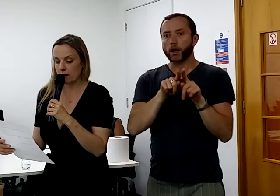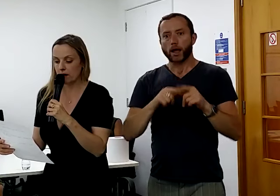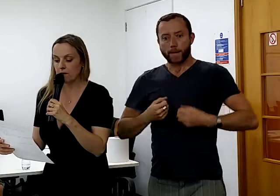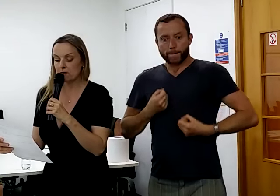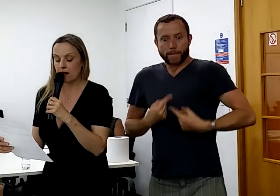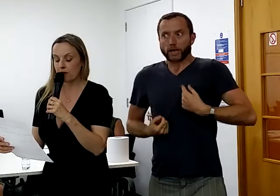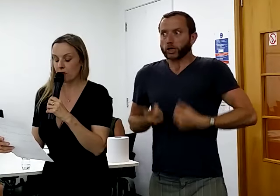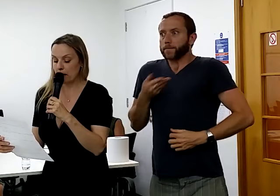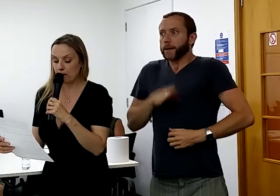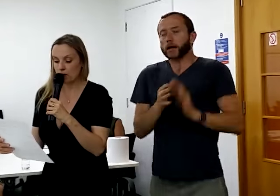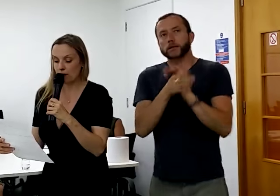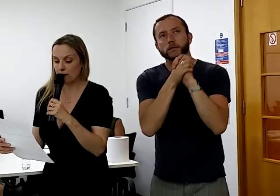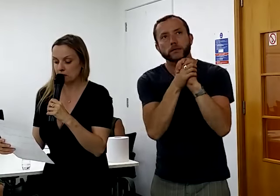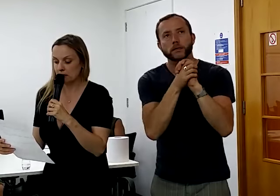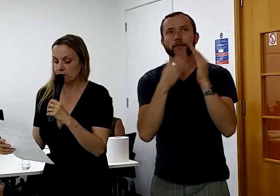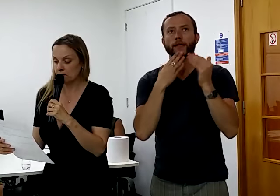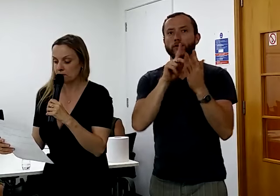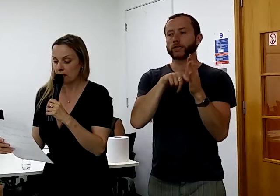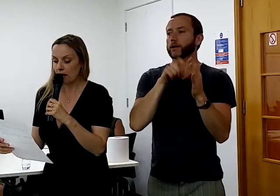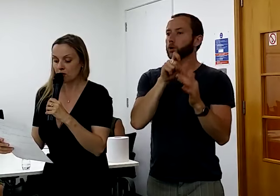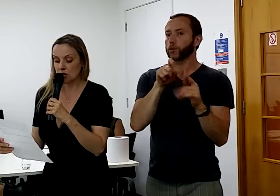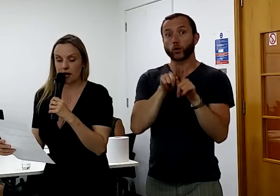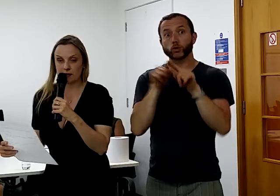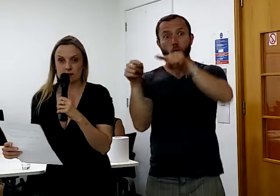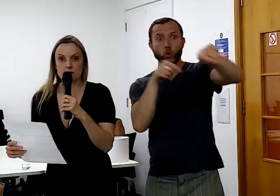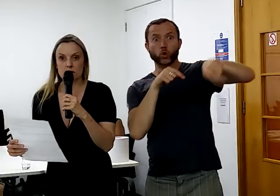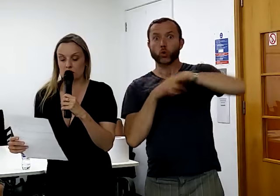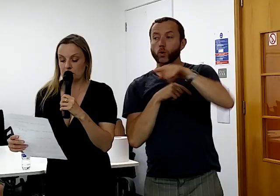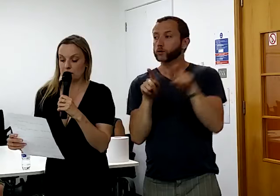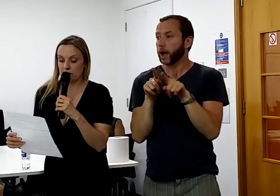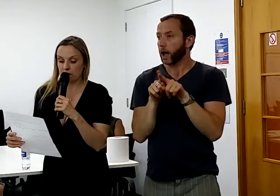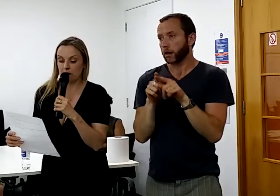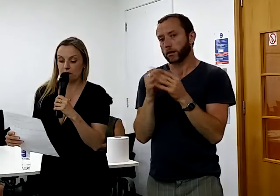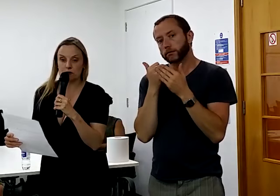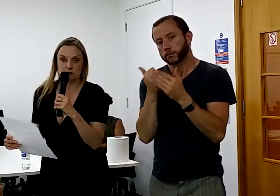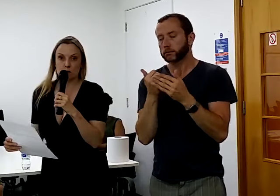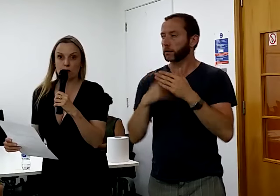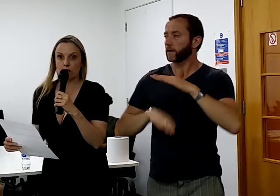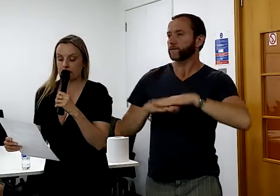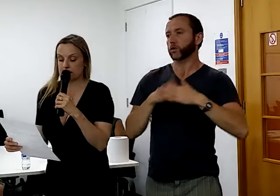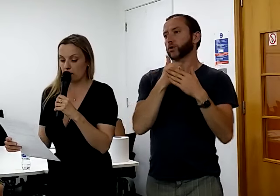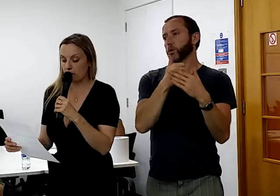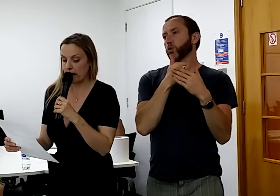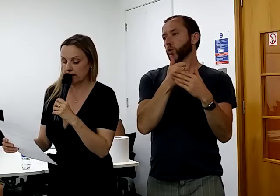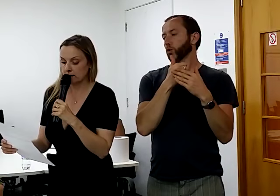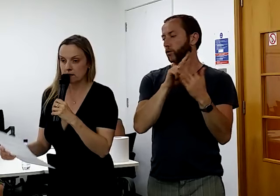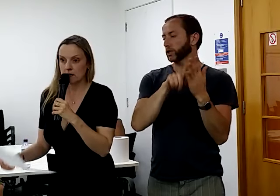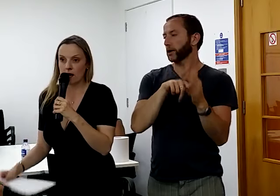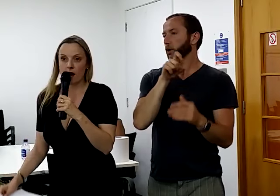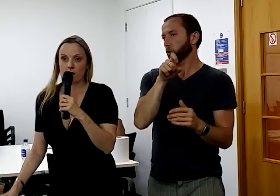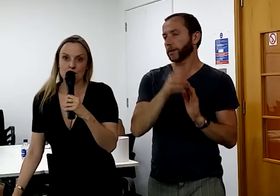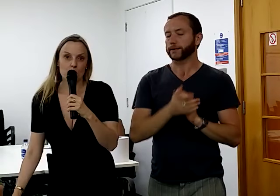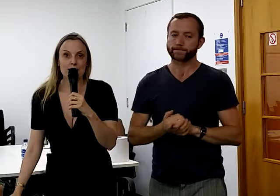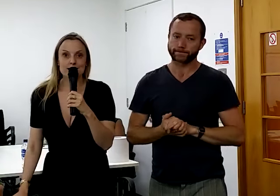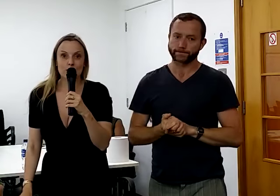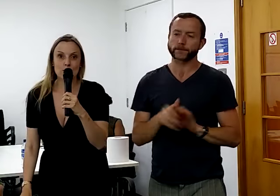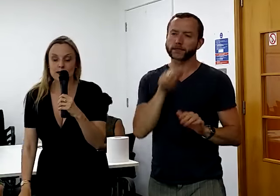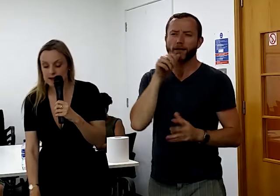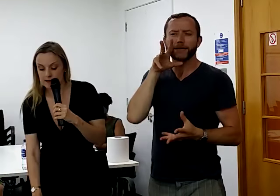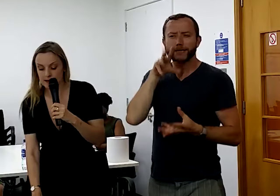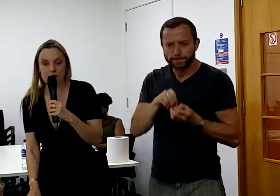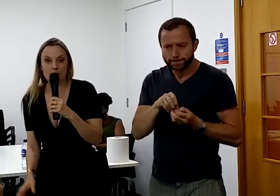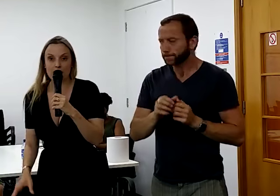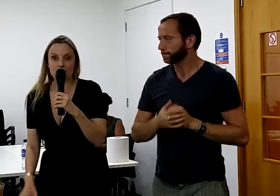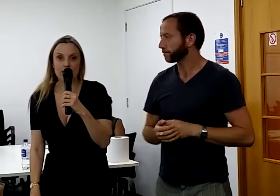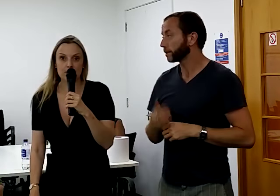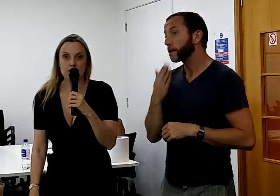fire within her and the people around her. And she has given her full support for his campaign. Please can